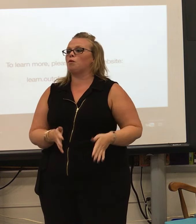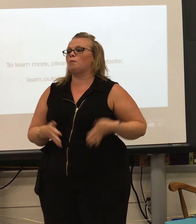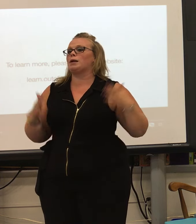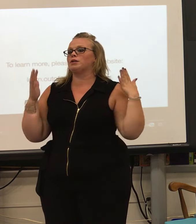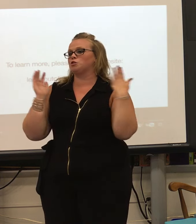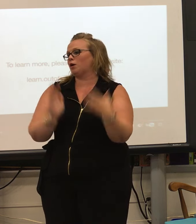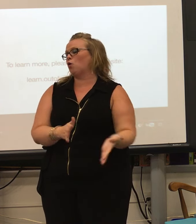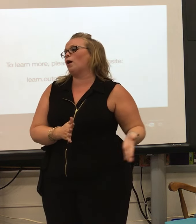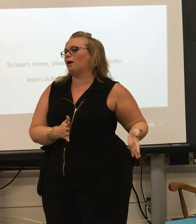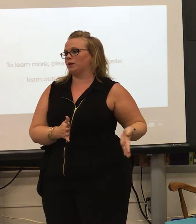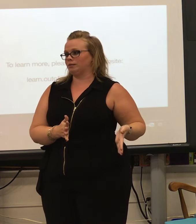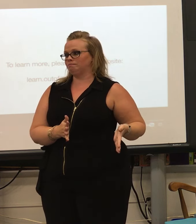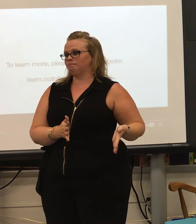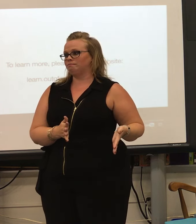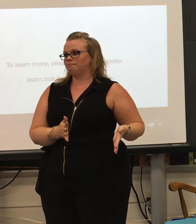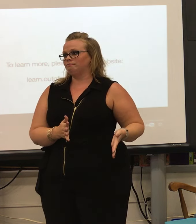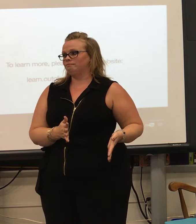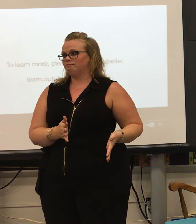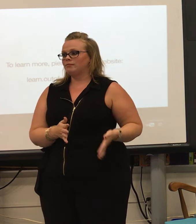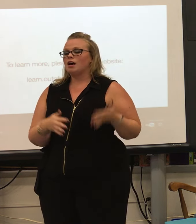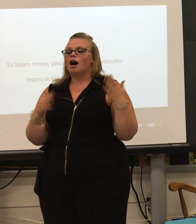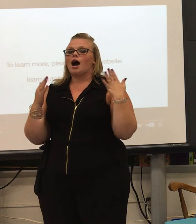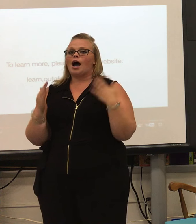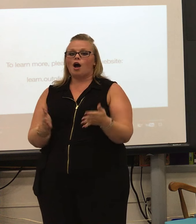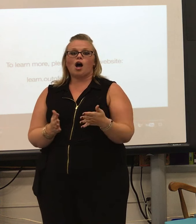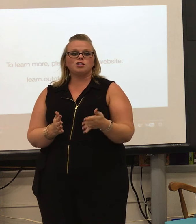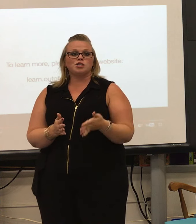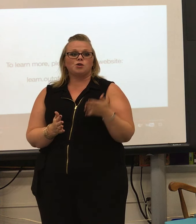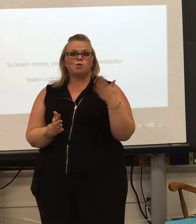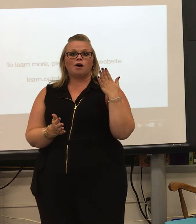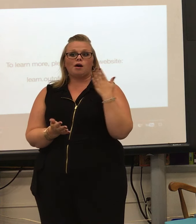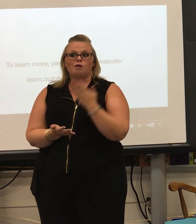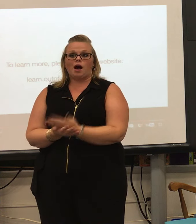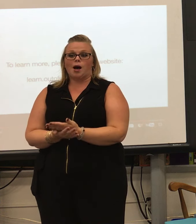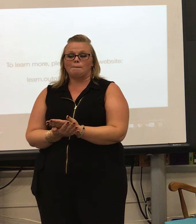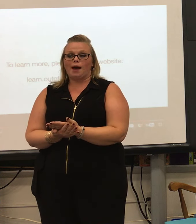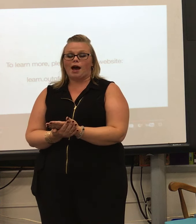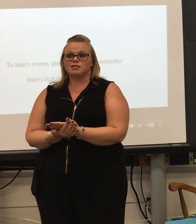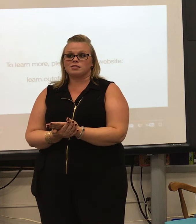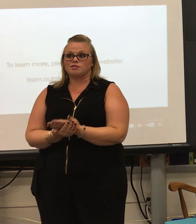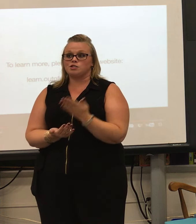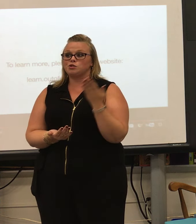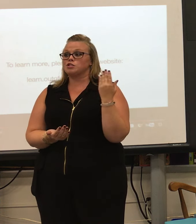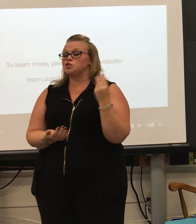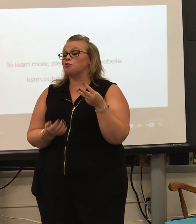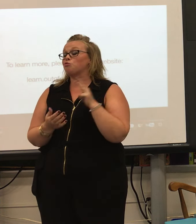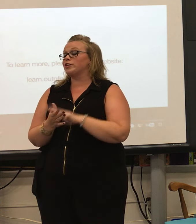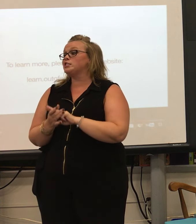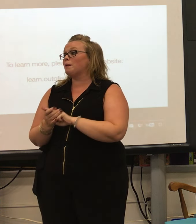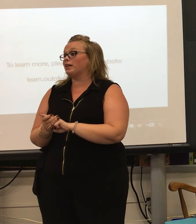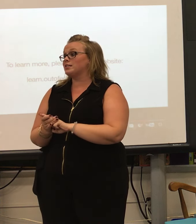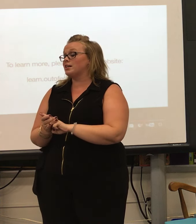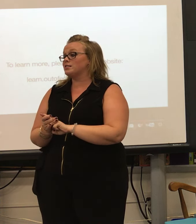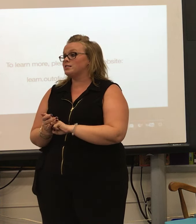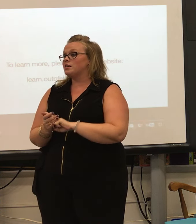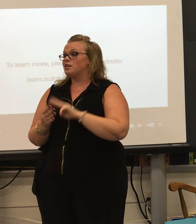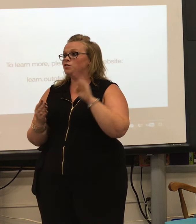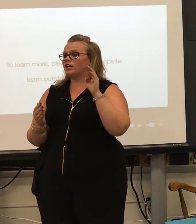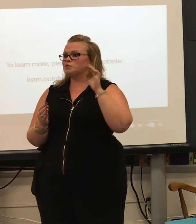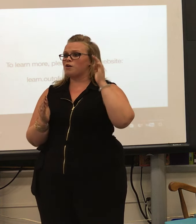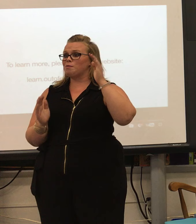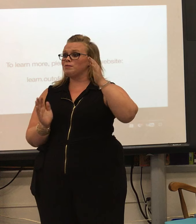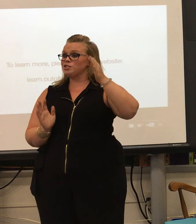Monday, I'm gonna come home and I'm gonna do my whole hour. I also ask the students to do 3 spelling